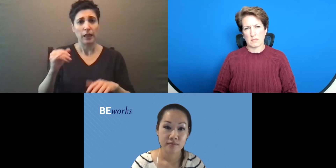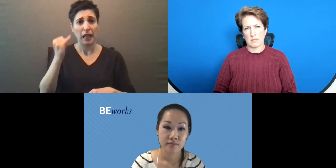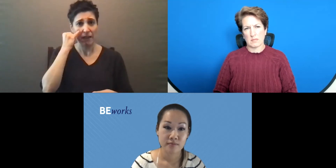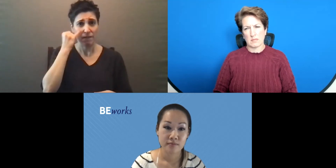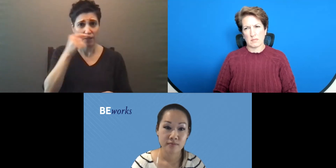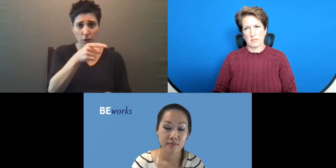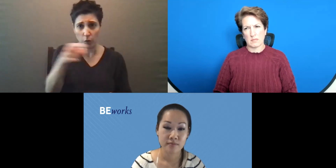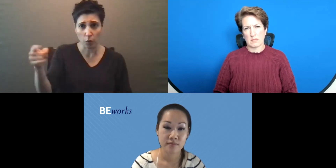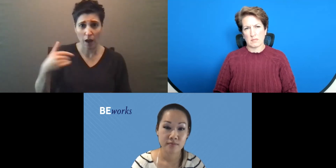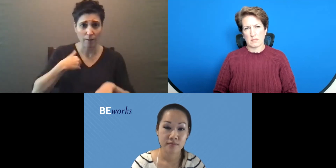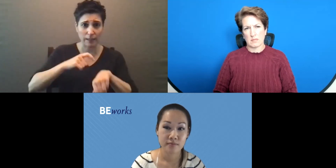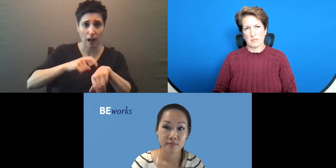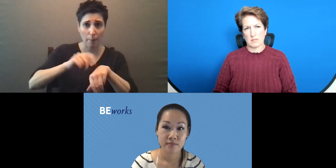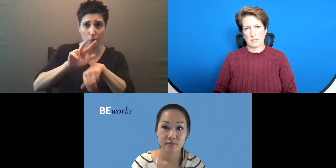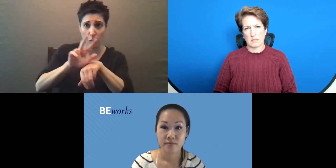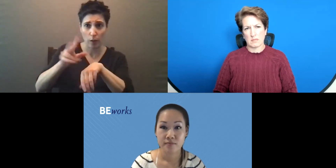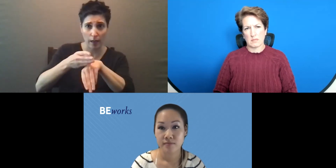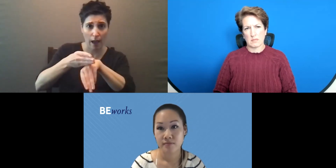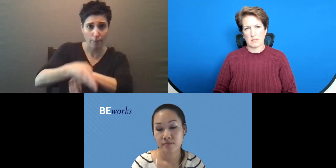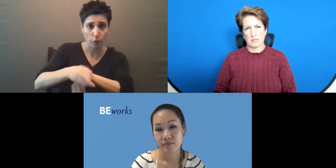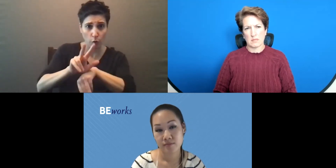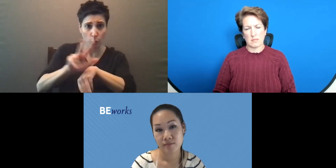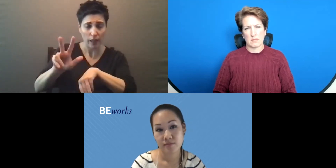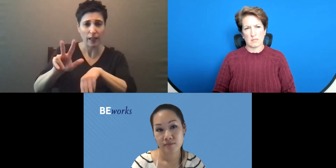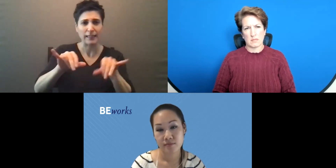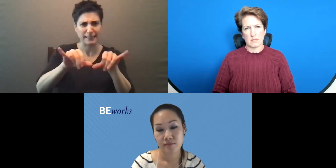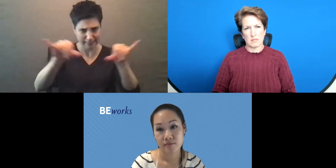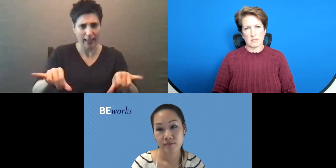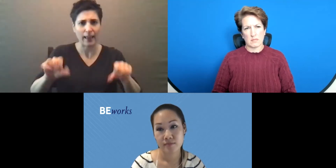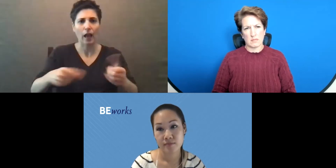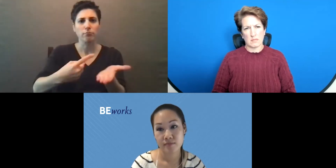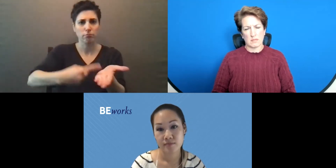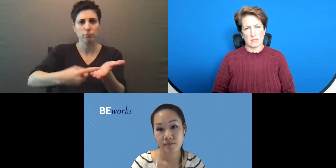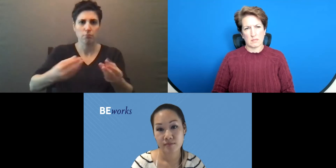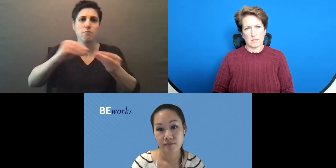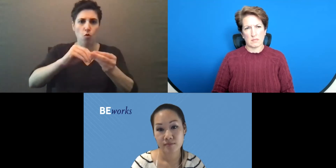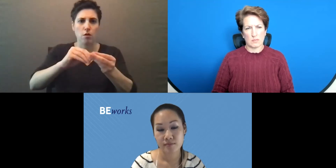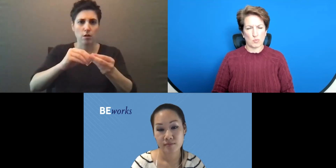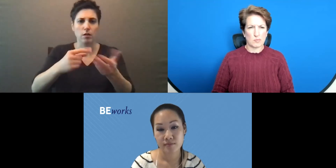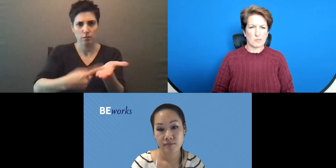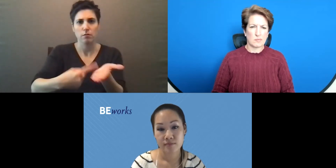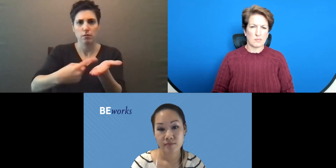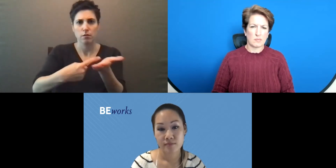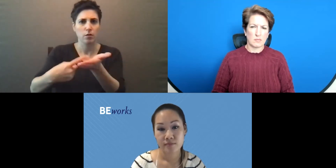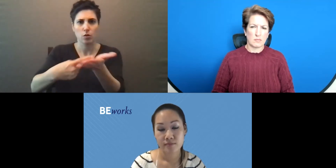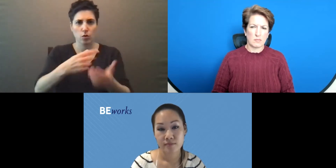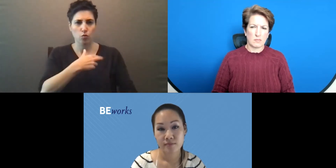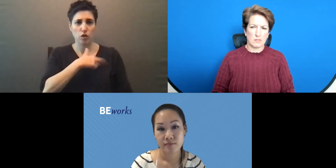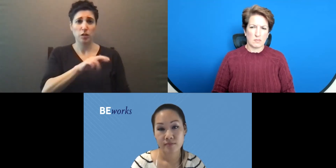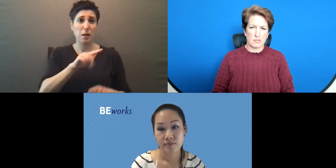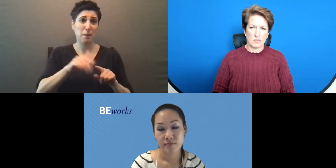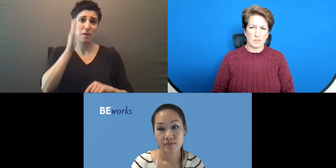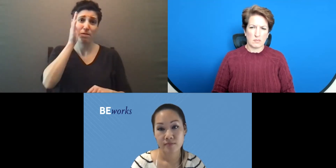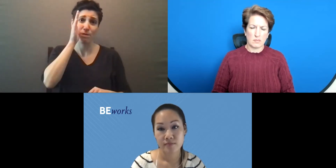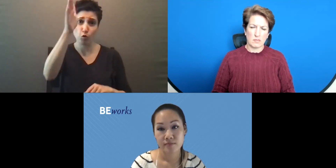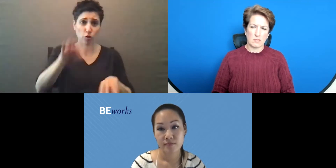at 3 o'clock for a few extra minutes just to share more information. I mean, this is something that could be incorporated into a future